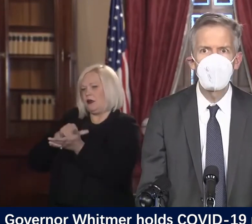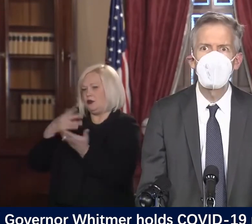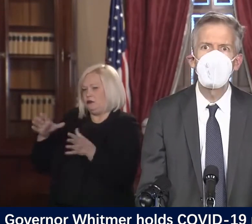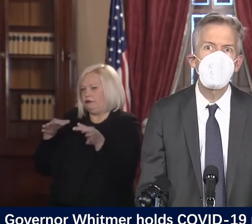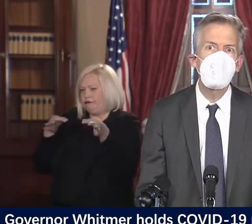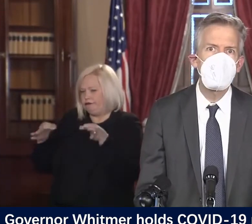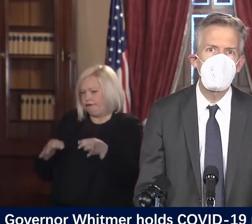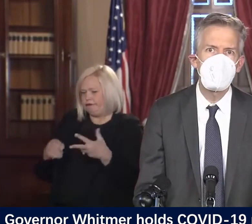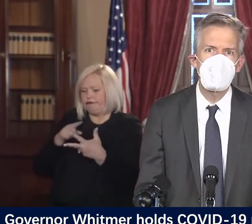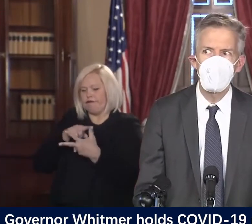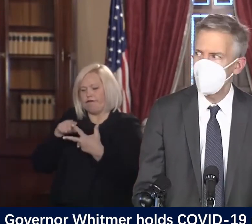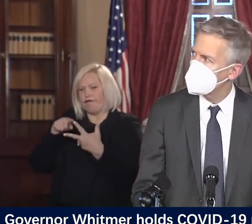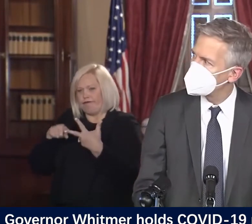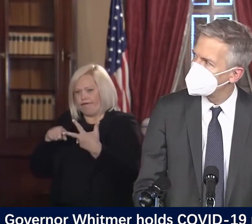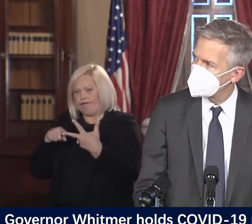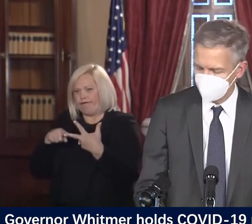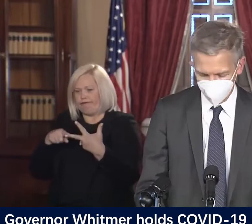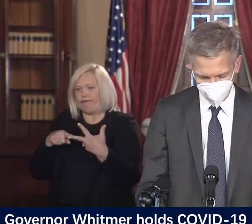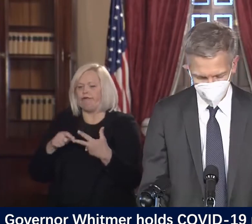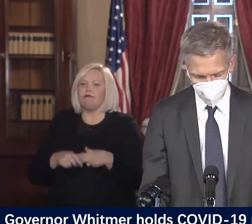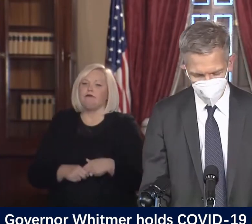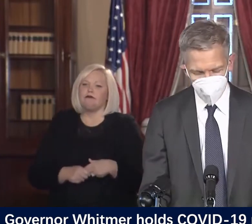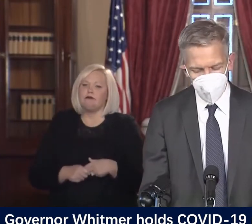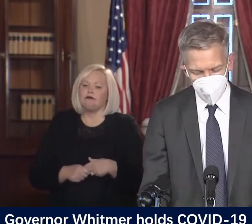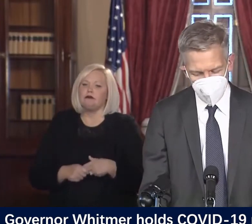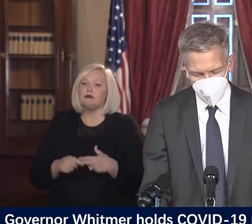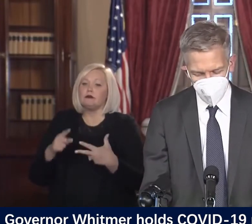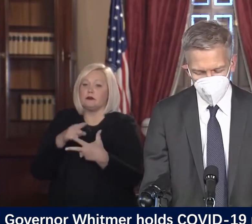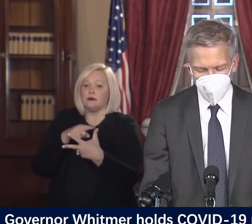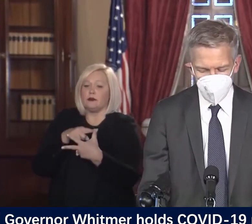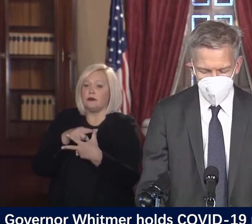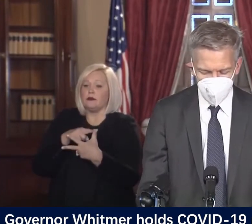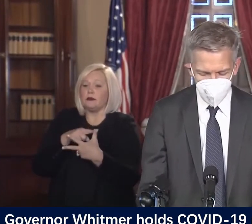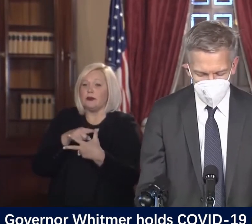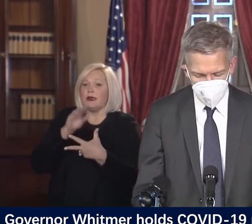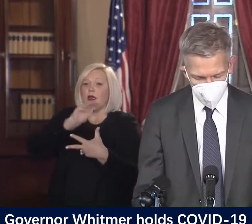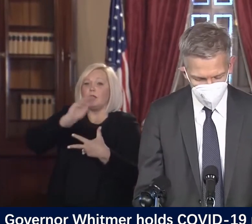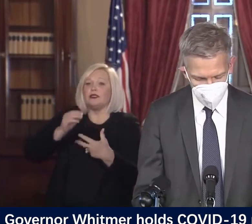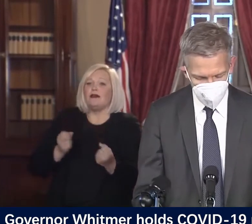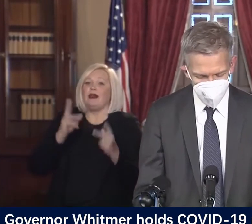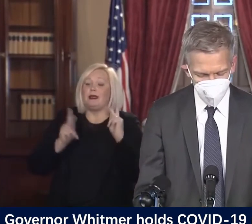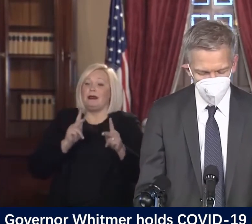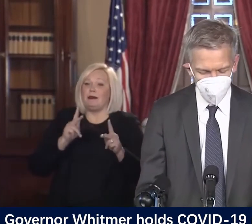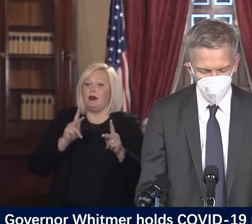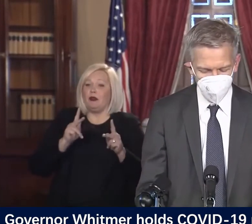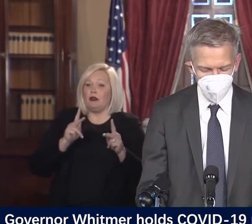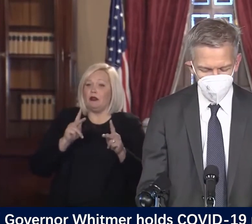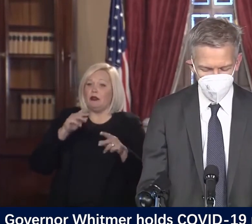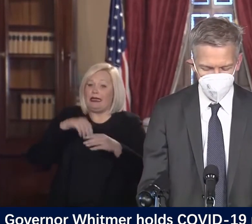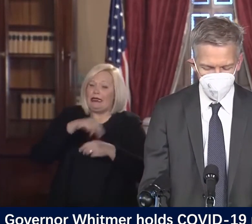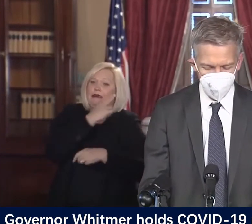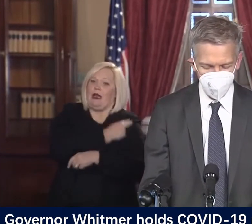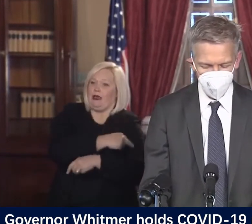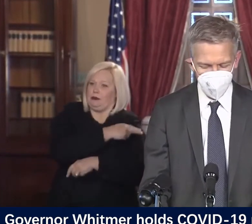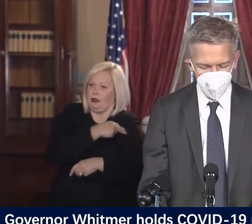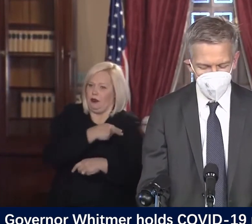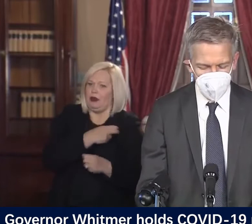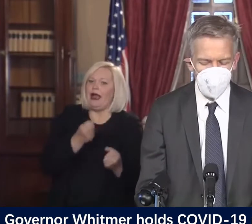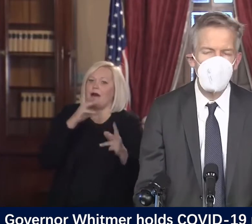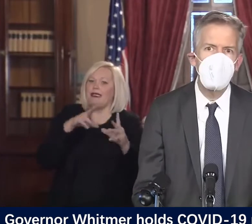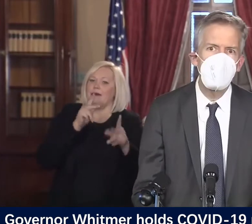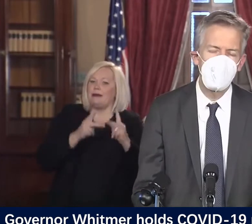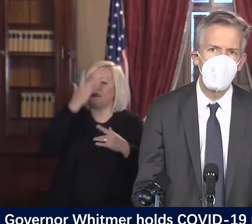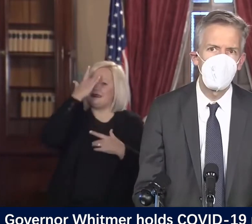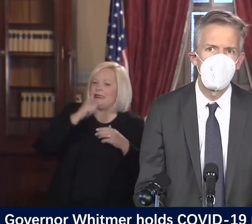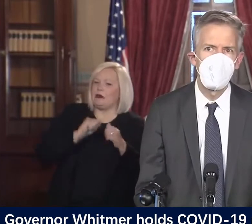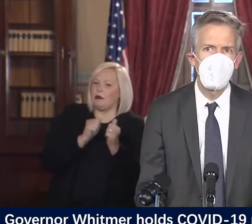discussed. Each does some work. First, the percent of hospital beds filled with COVID patients. The